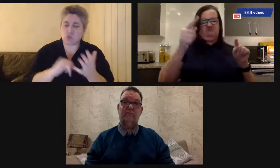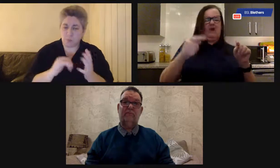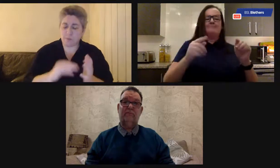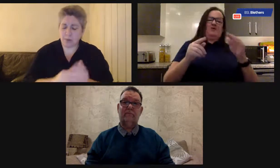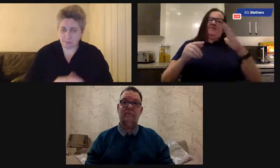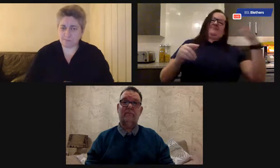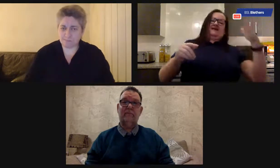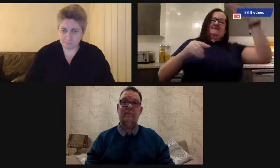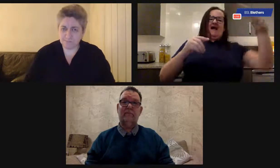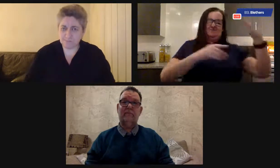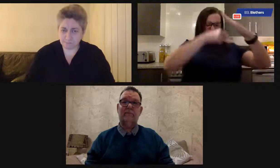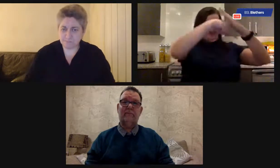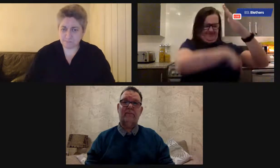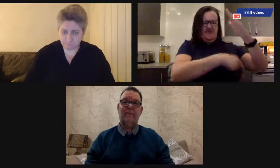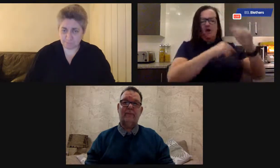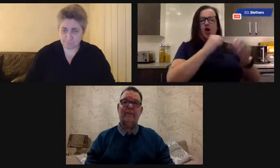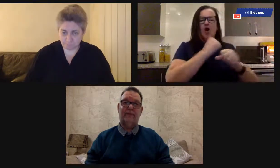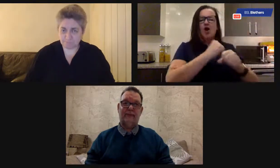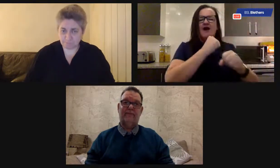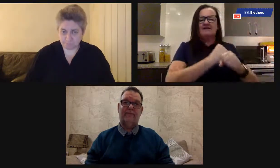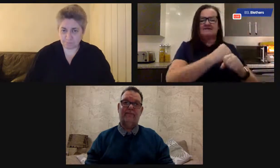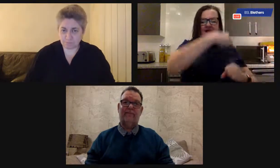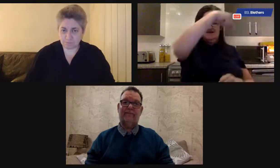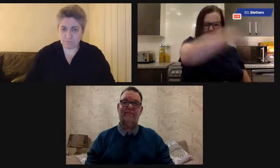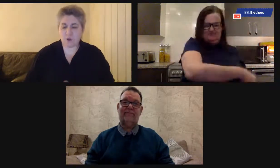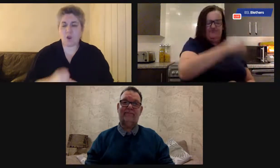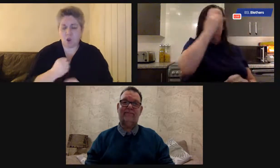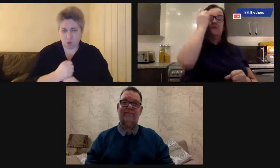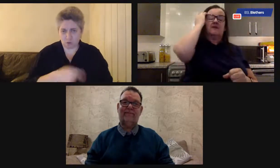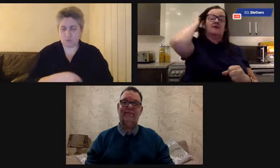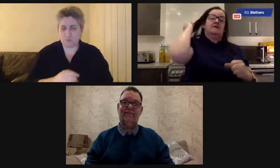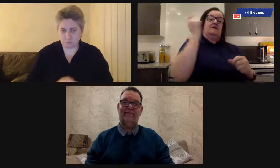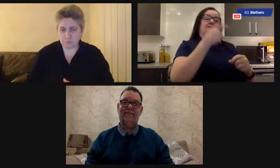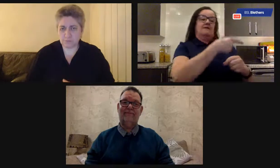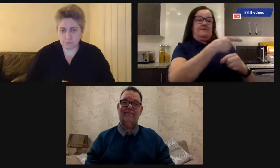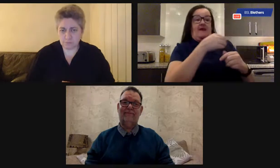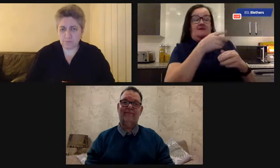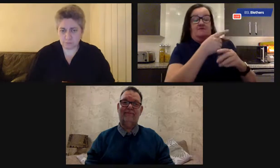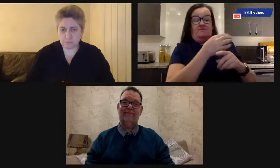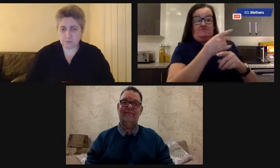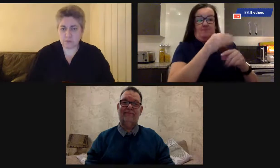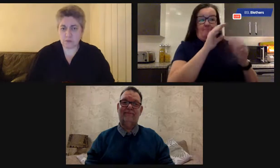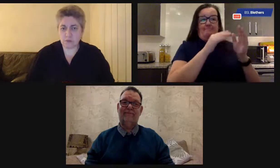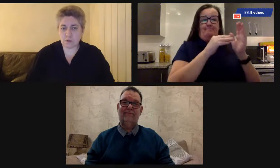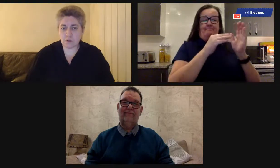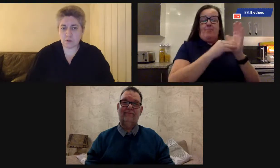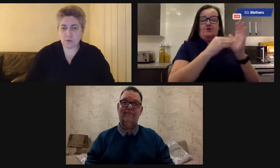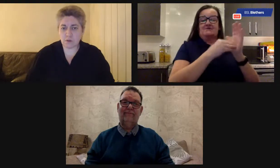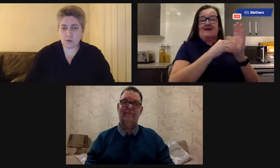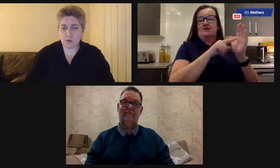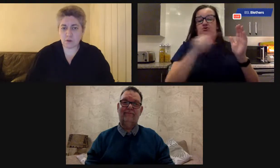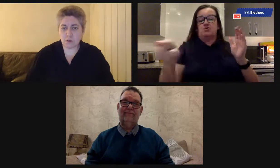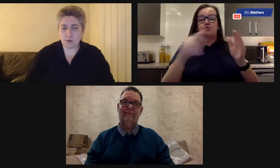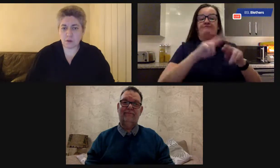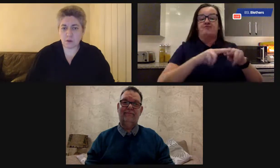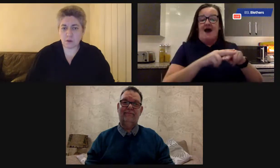Bristol, kind of that area, sort of south, really far south, but that kind of west